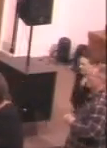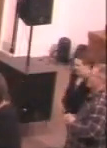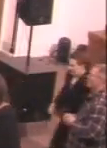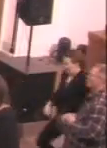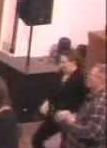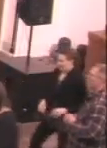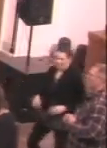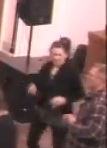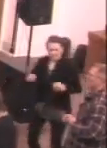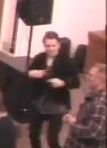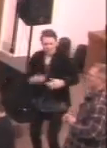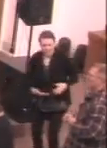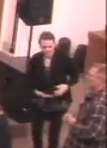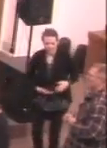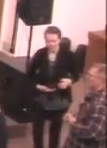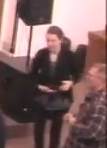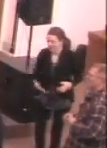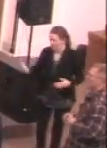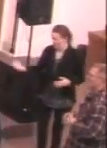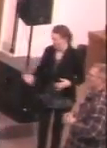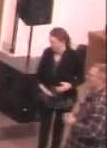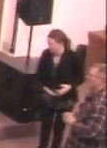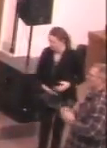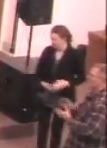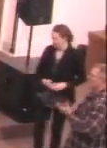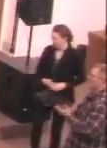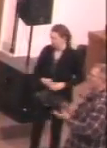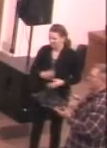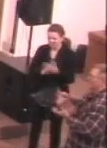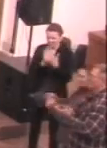Take a bow. Take a bow.